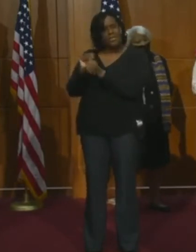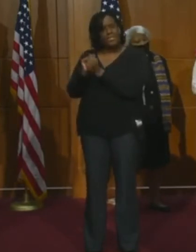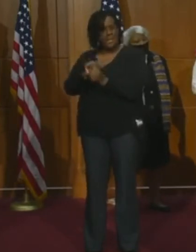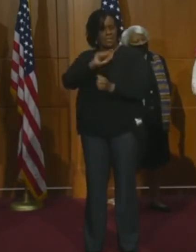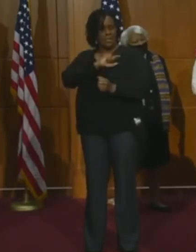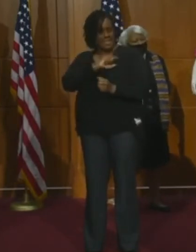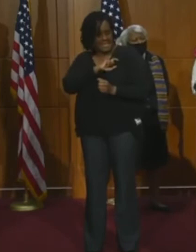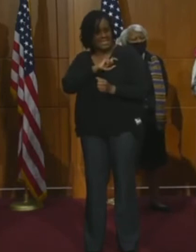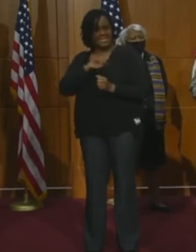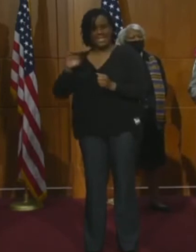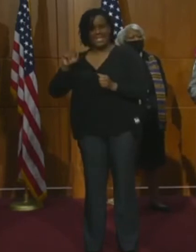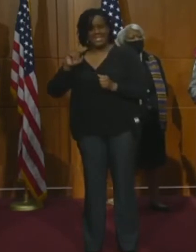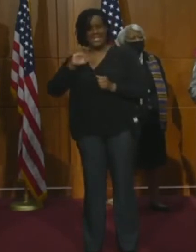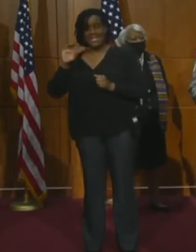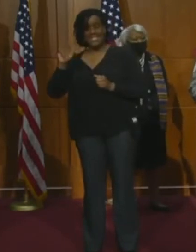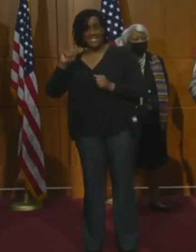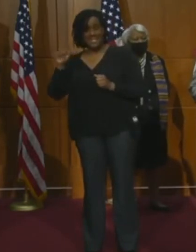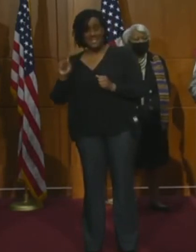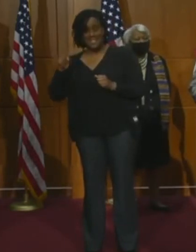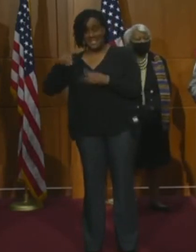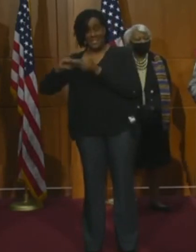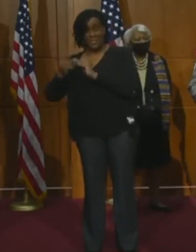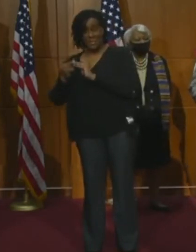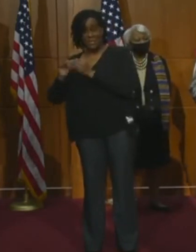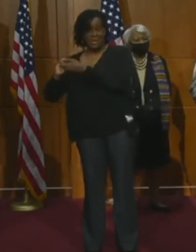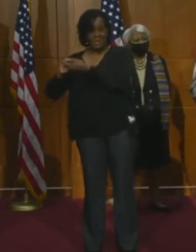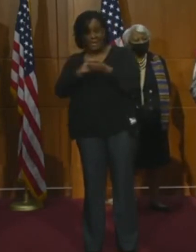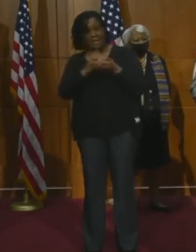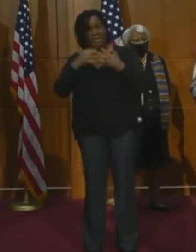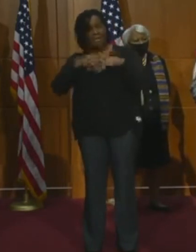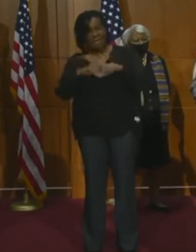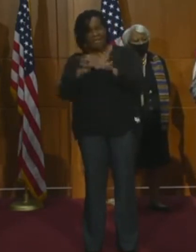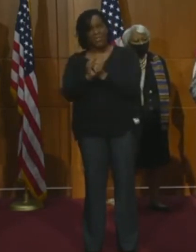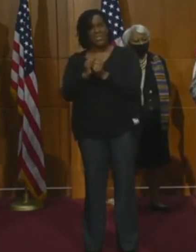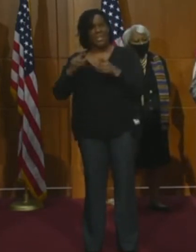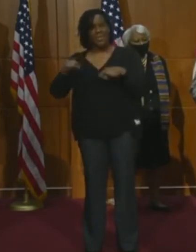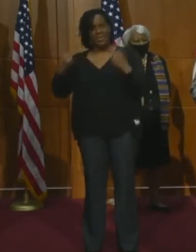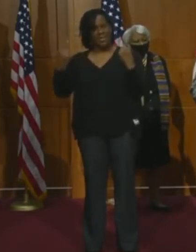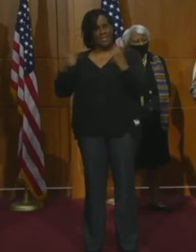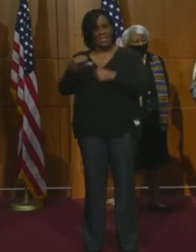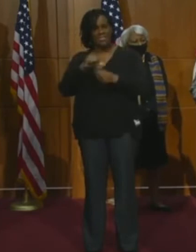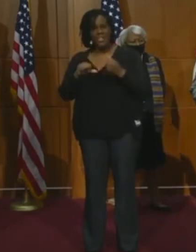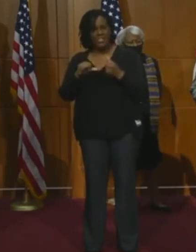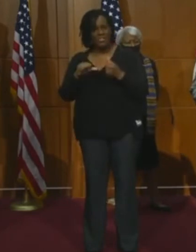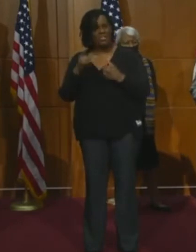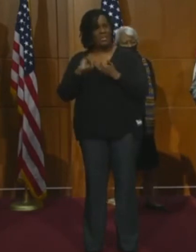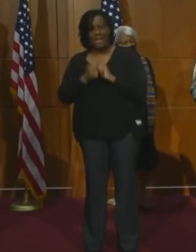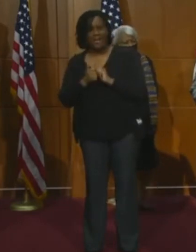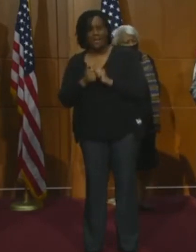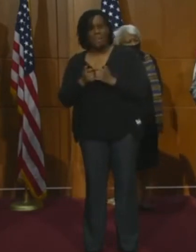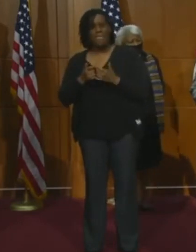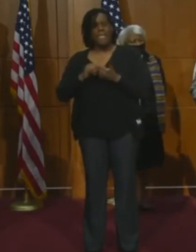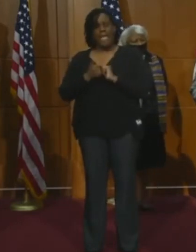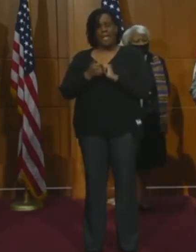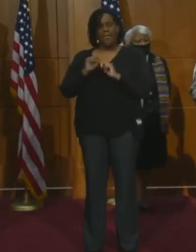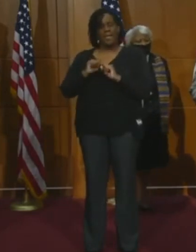same community to coexist without having disdain one for the other? How do we create an environment and culture where